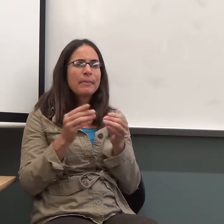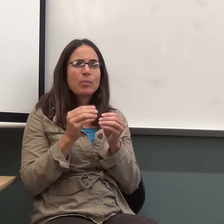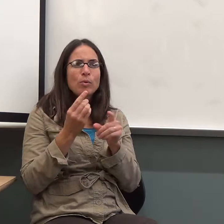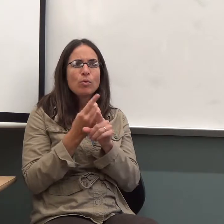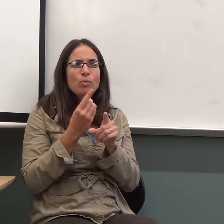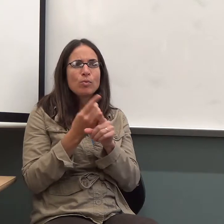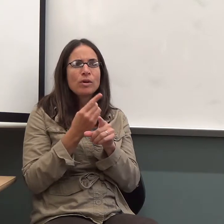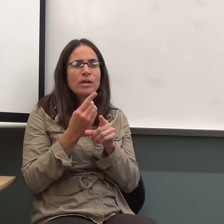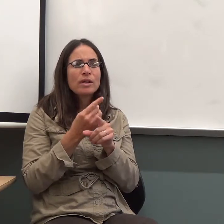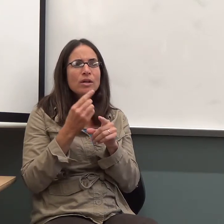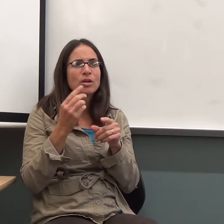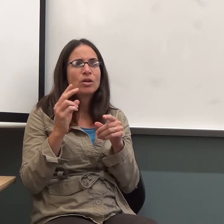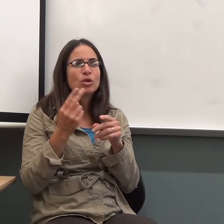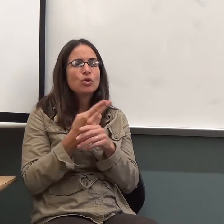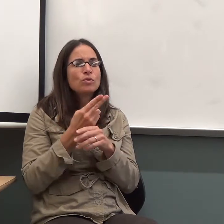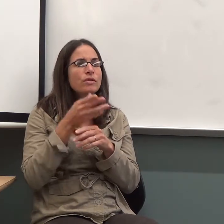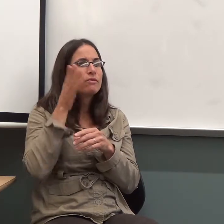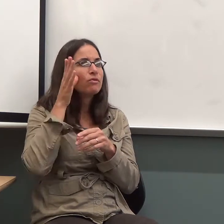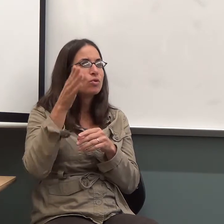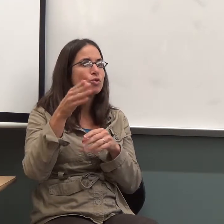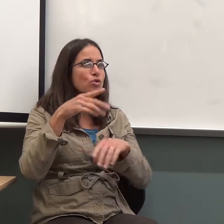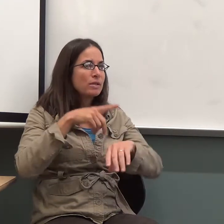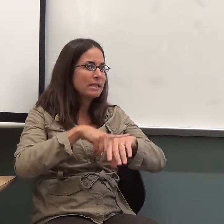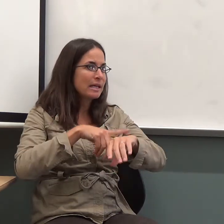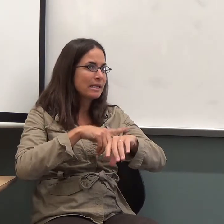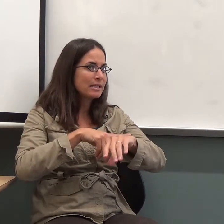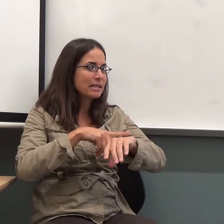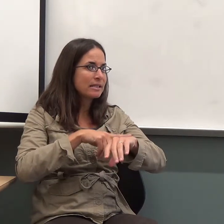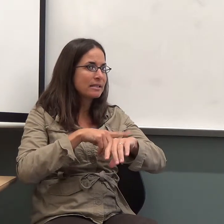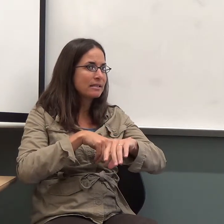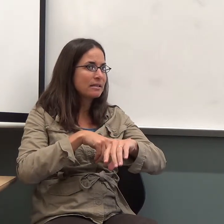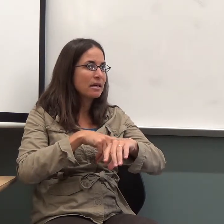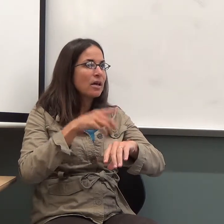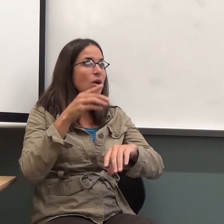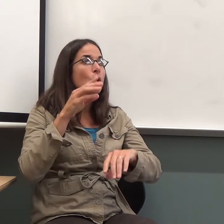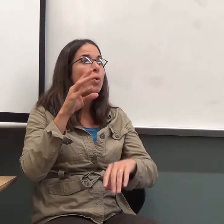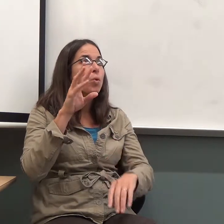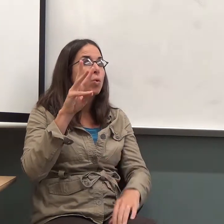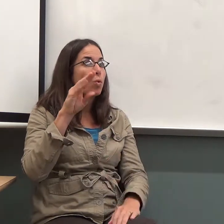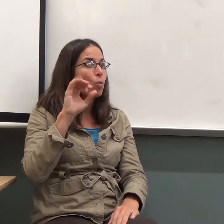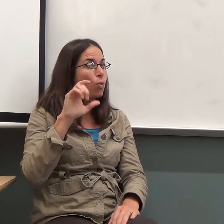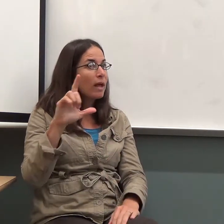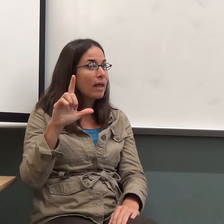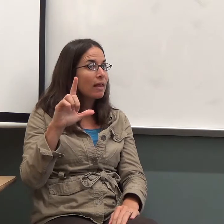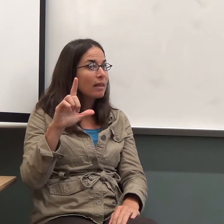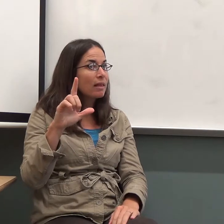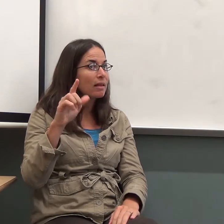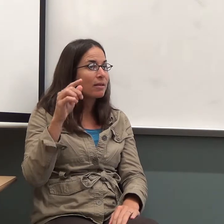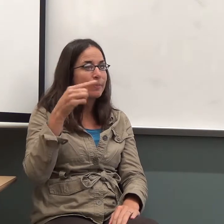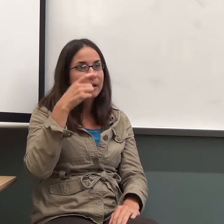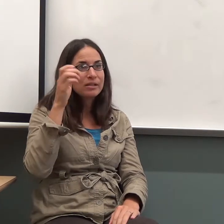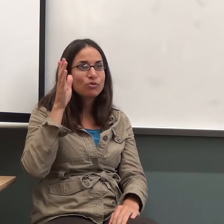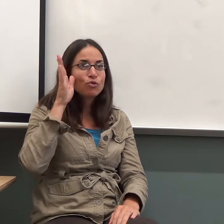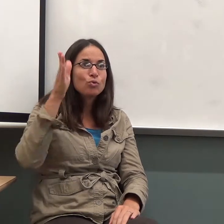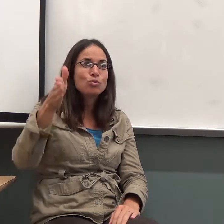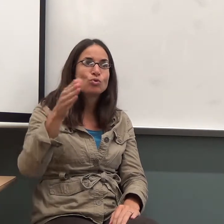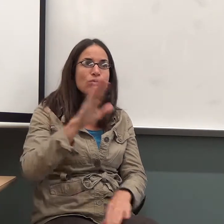future tense verb phrase, like will take you from. Aha! That's a good point. A